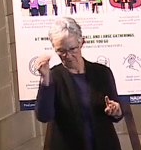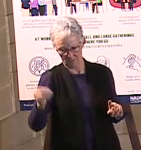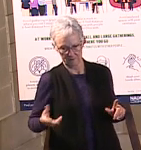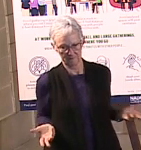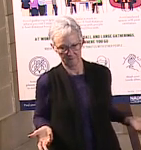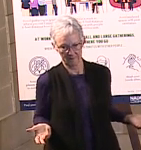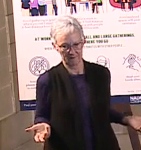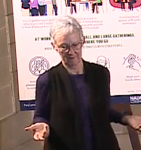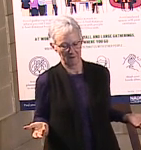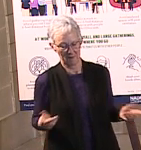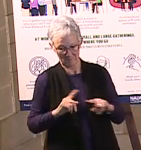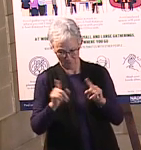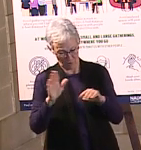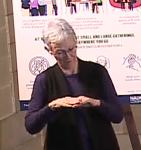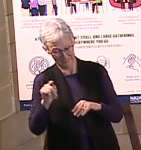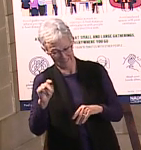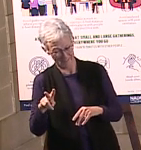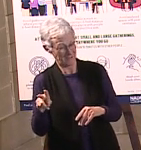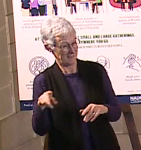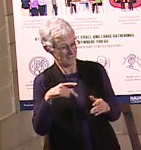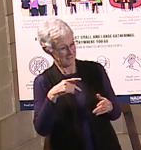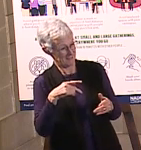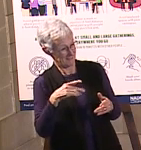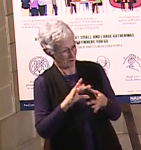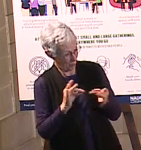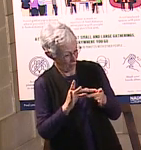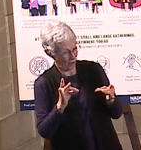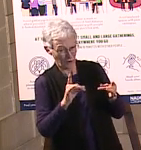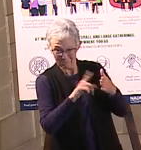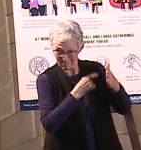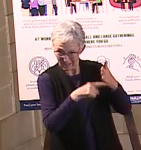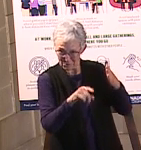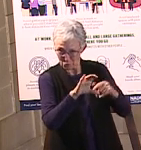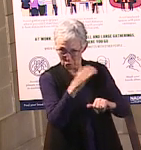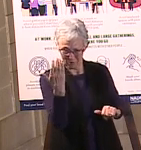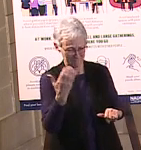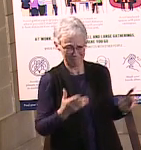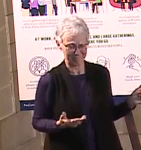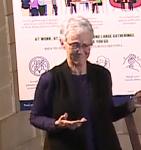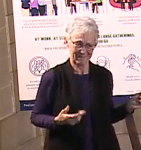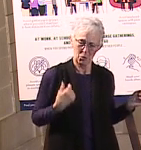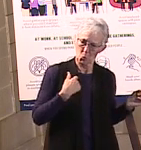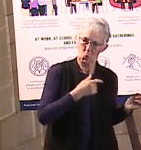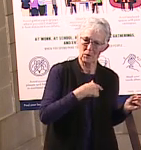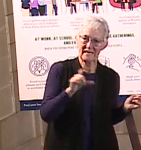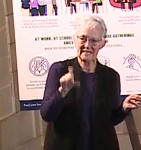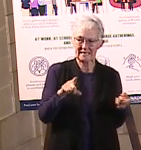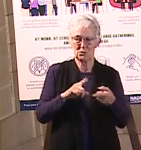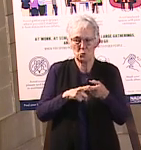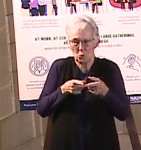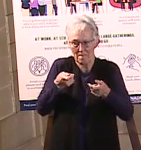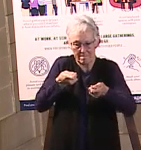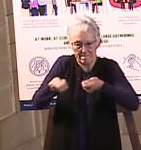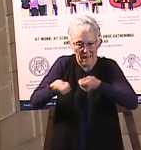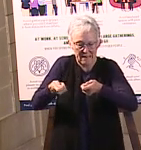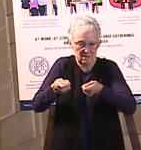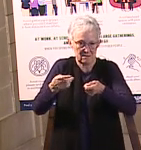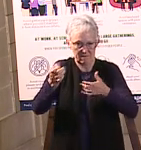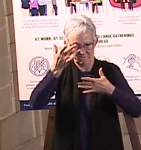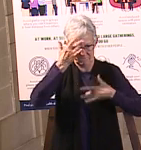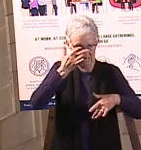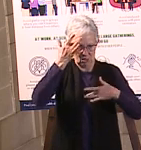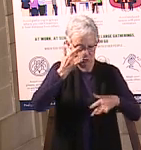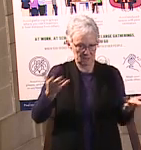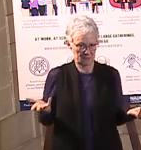virus. We've been managing it for the last 9 months. We have to continue to manage it. Even with the help of the vaccine that's is on the way, we know